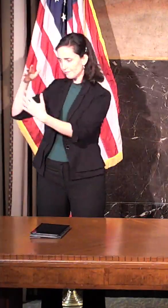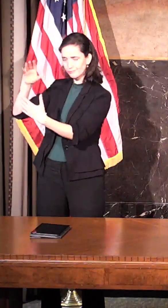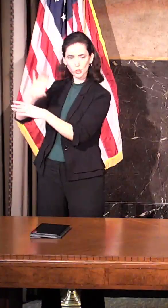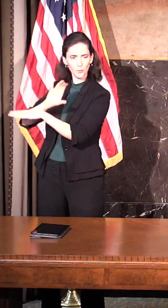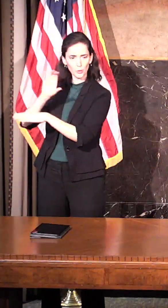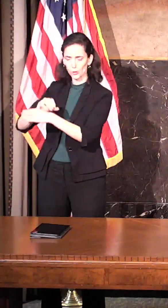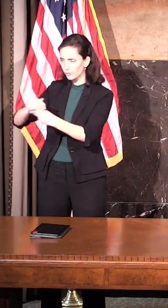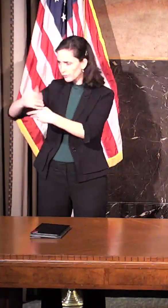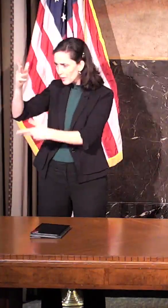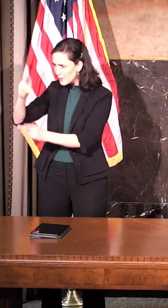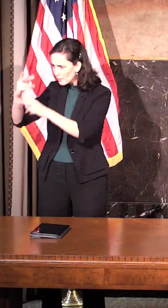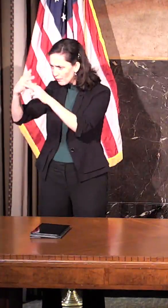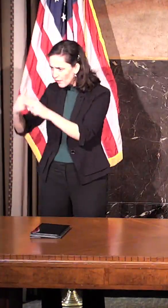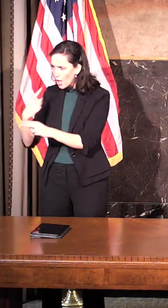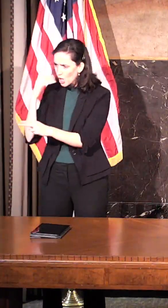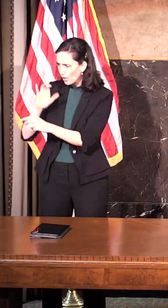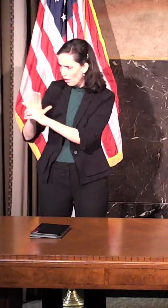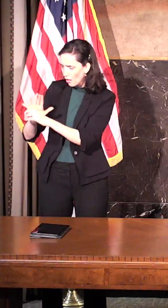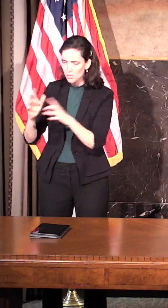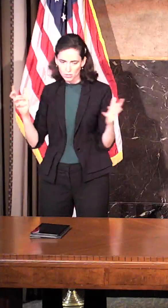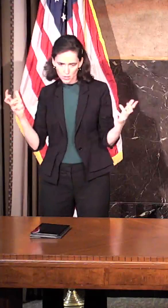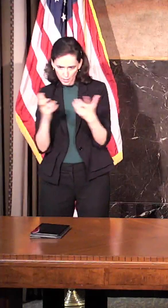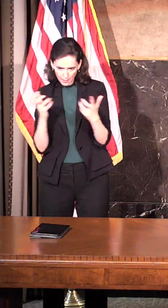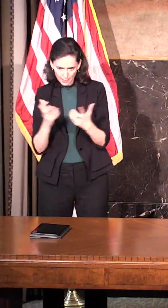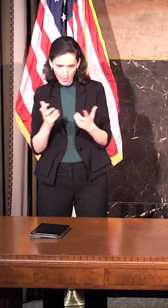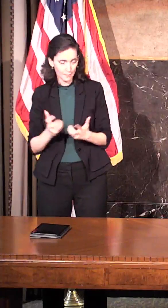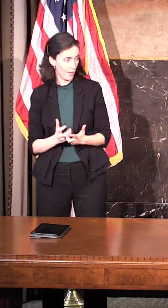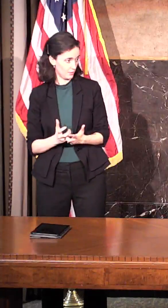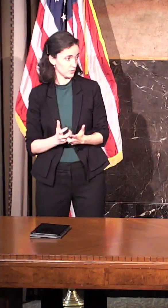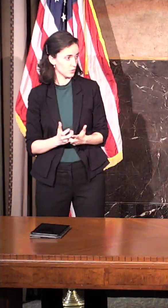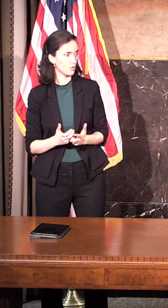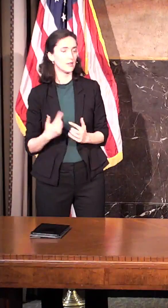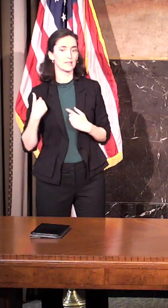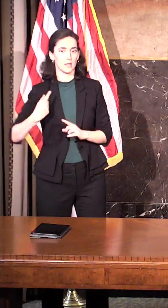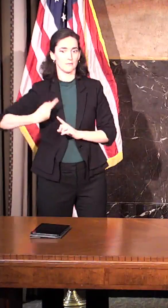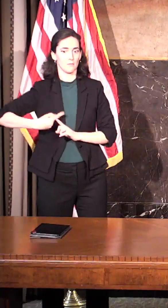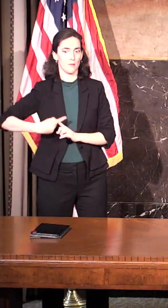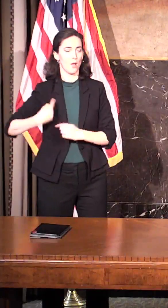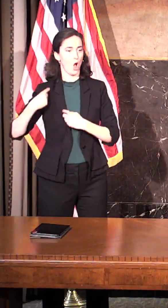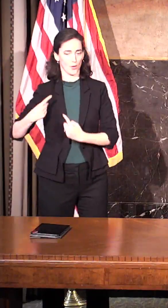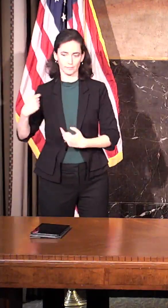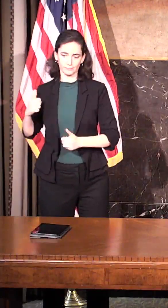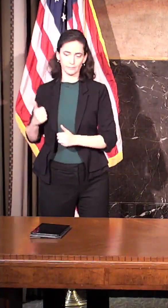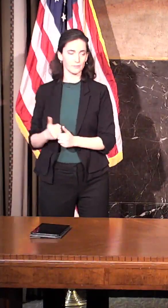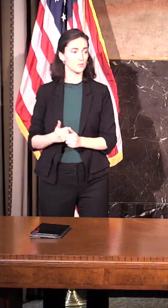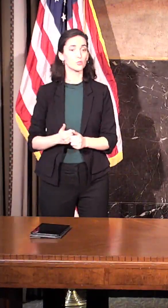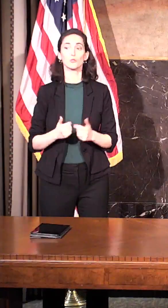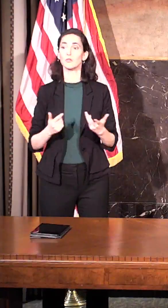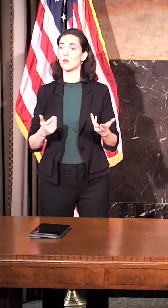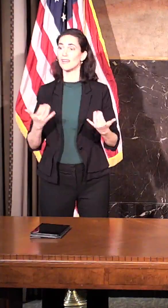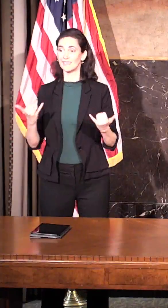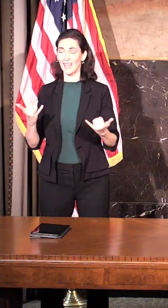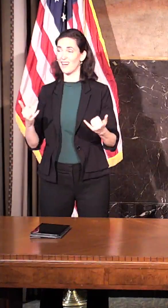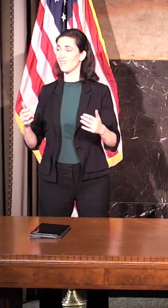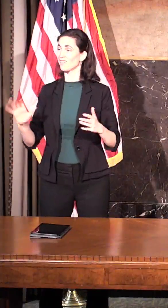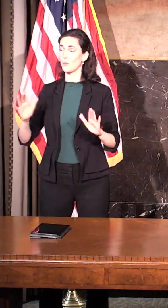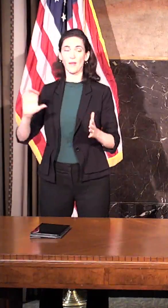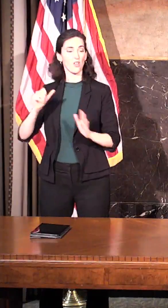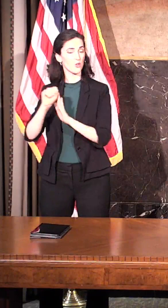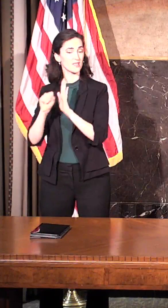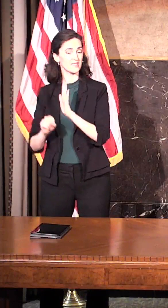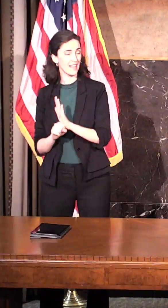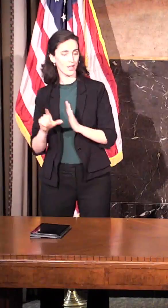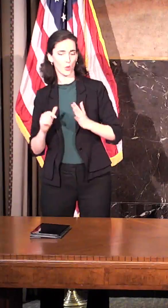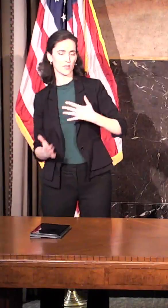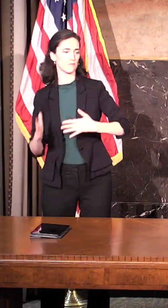the same thing with our testing data a number of months back. So we're able to get visibility, and we're actually one of the leading states on that right now. The